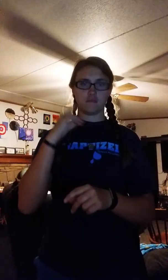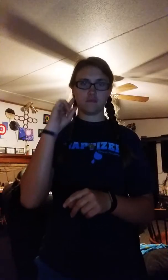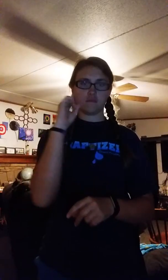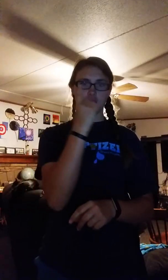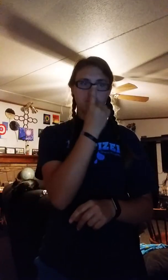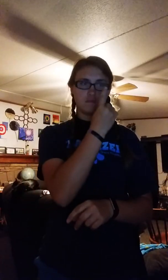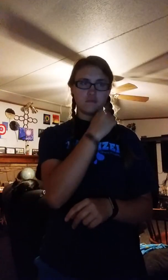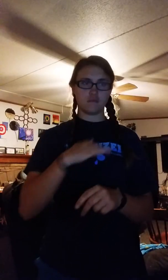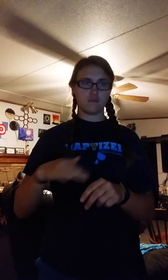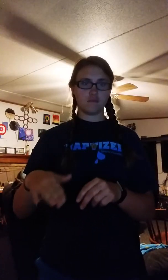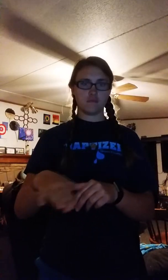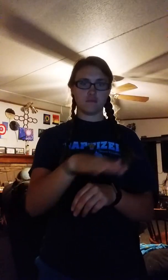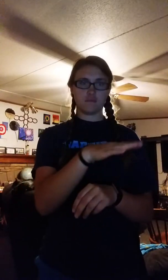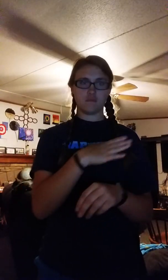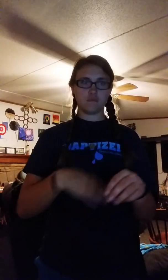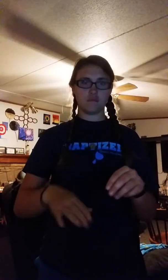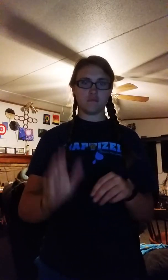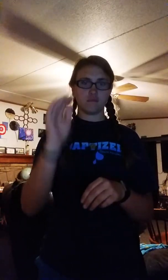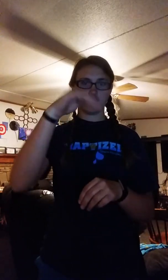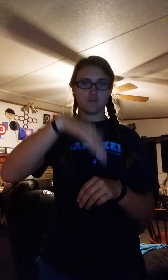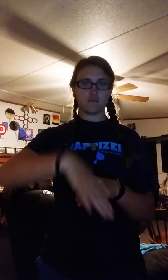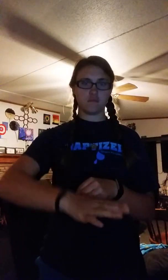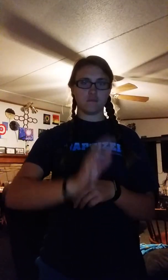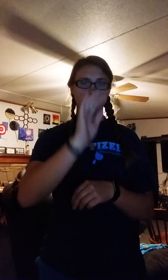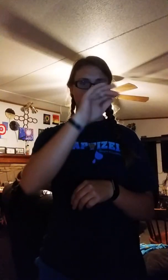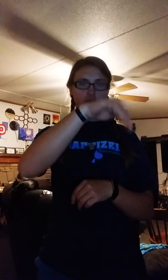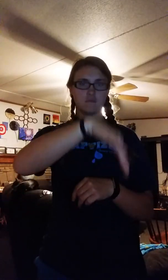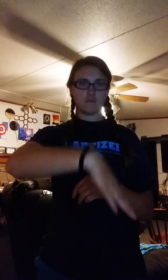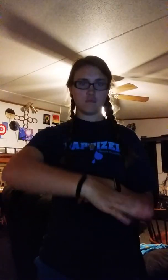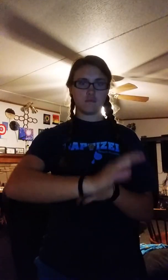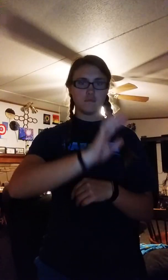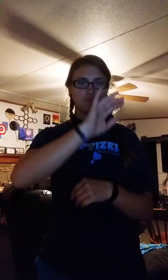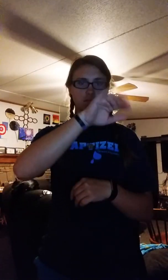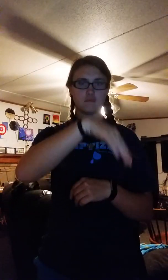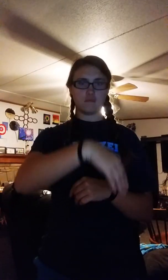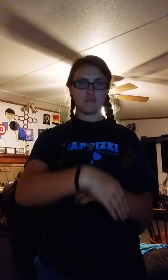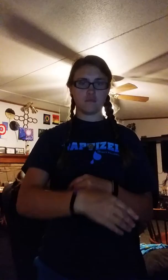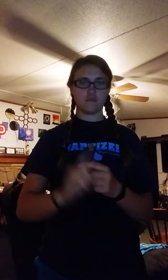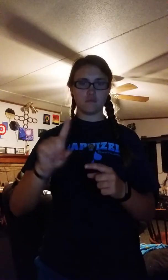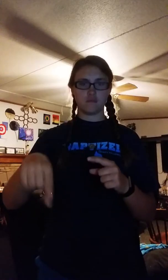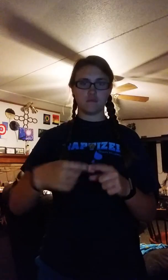Keep my eyes above the waves